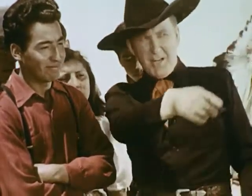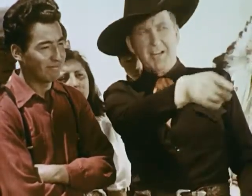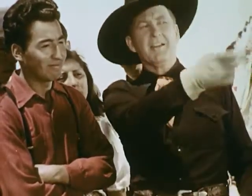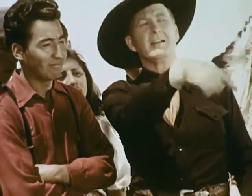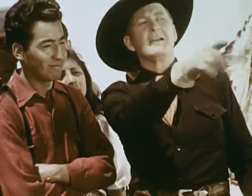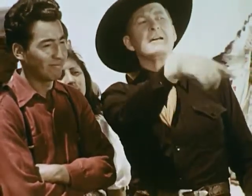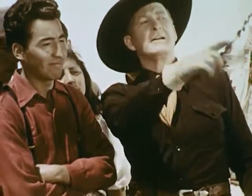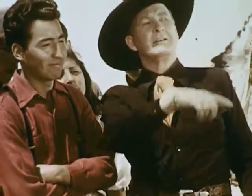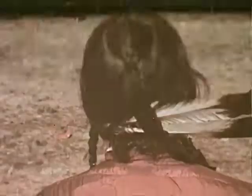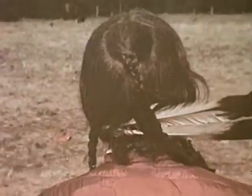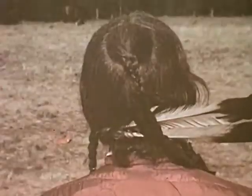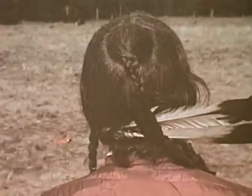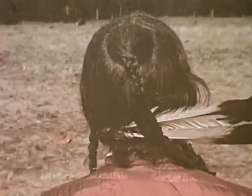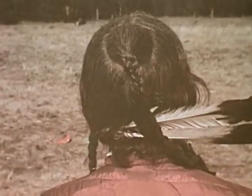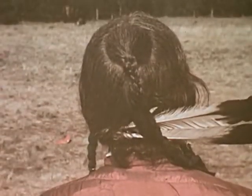behind.